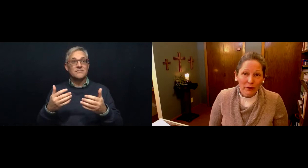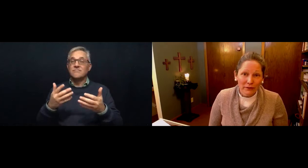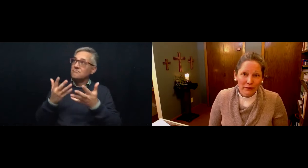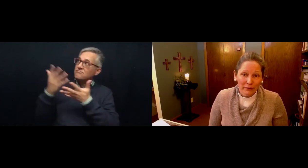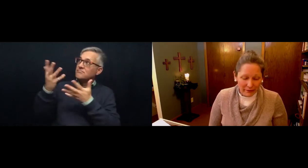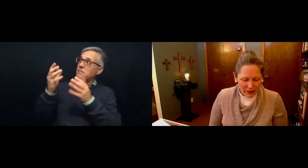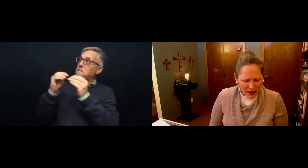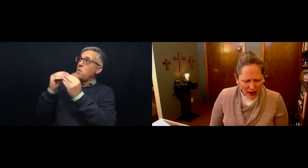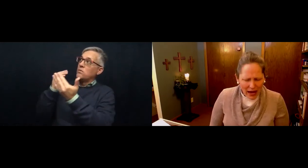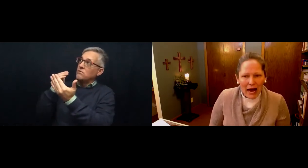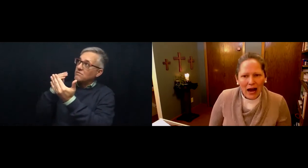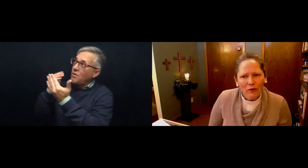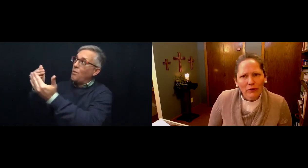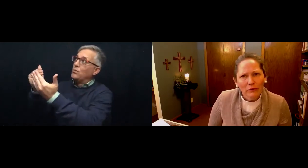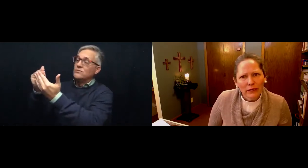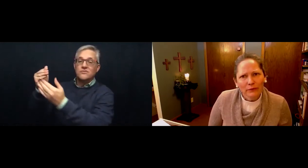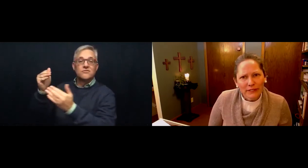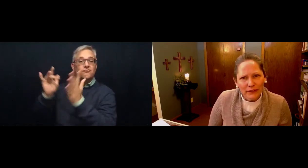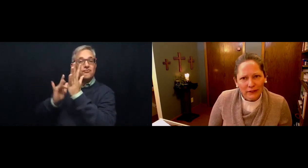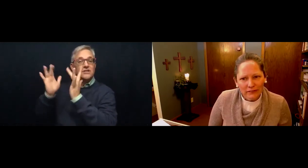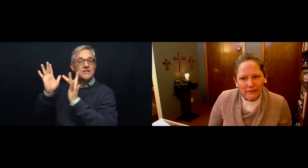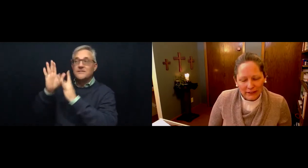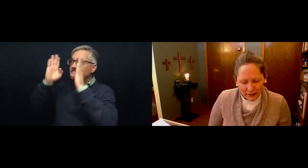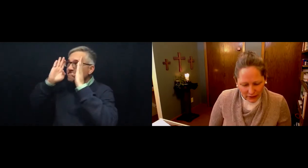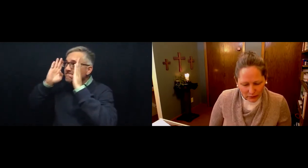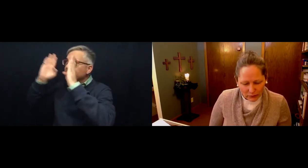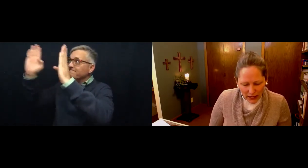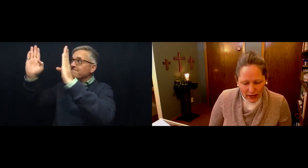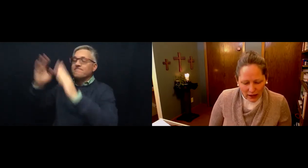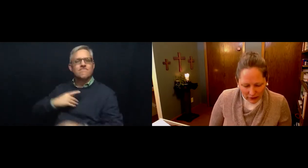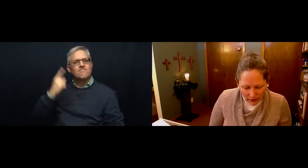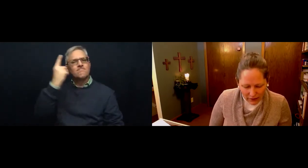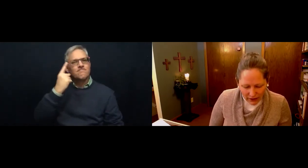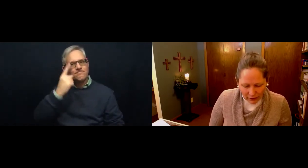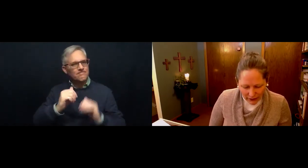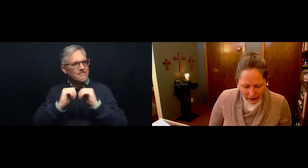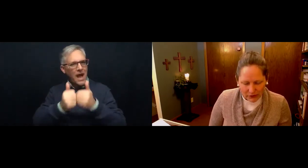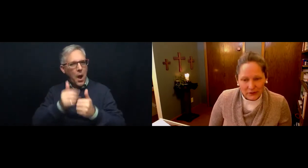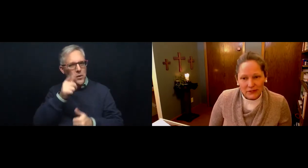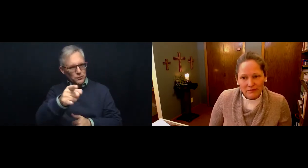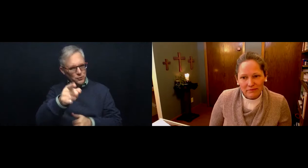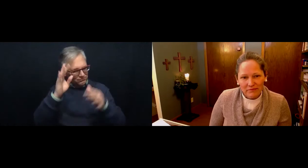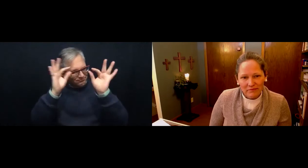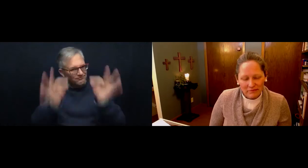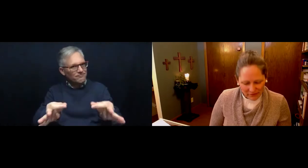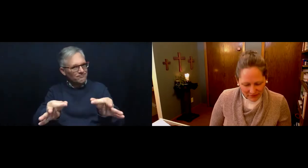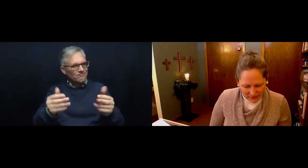I wonder, how will we resolve to love our neighbors,